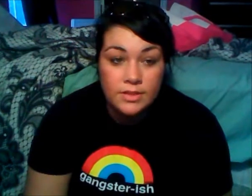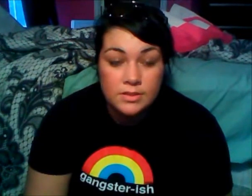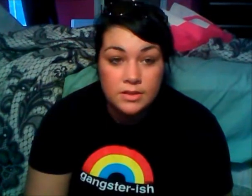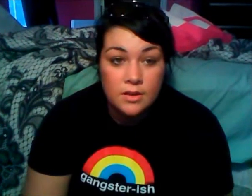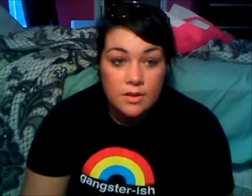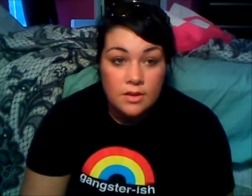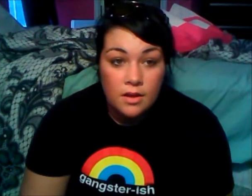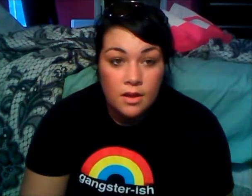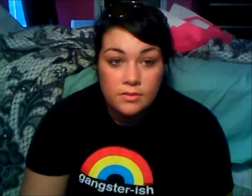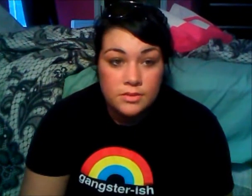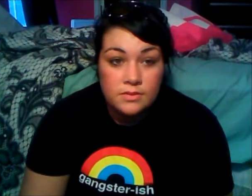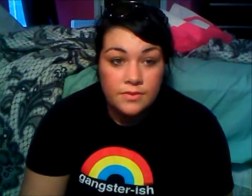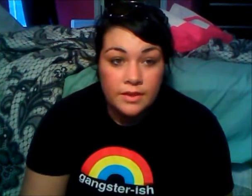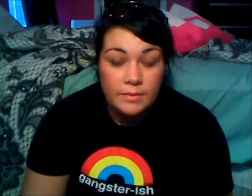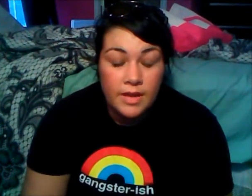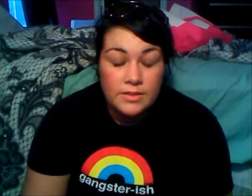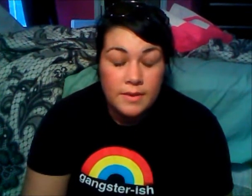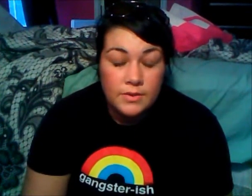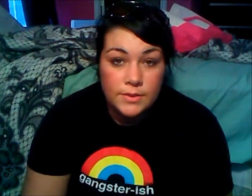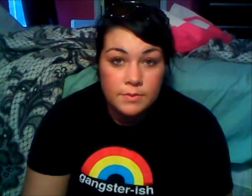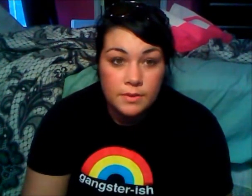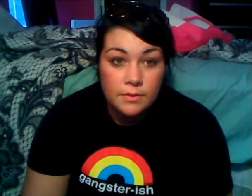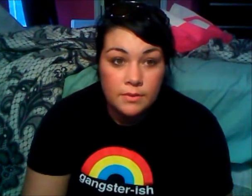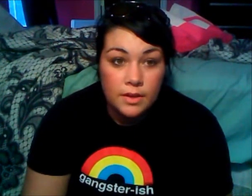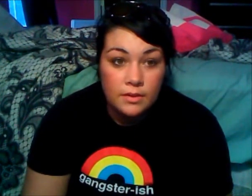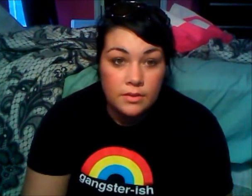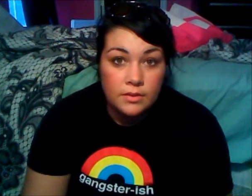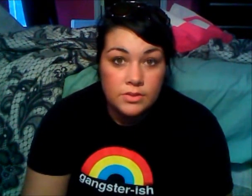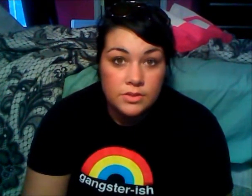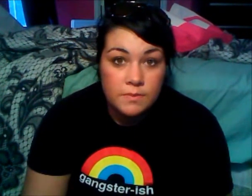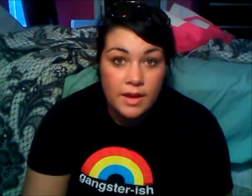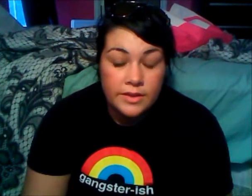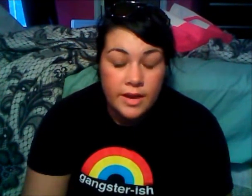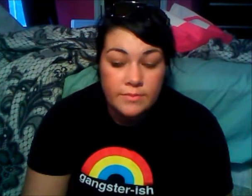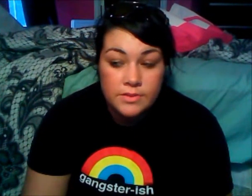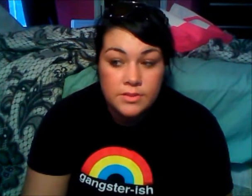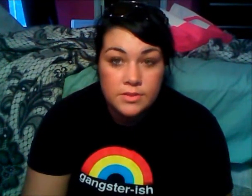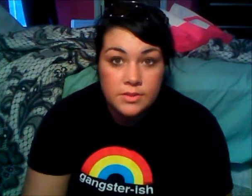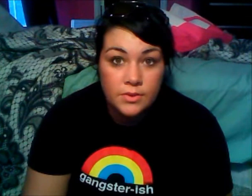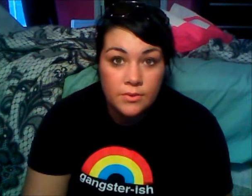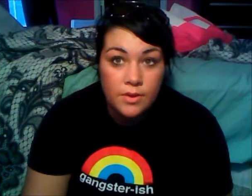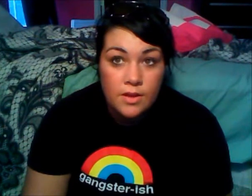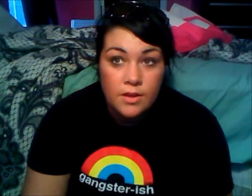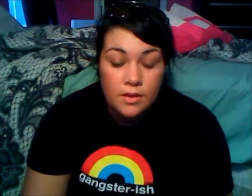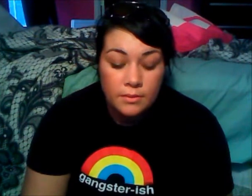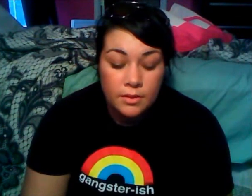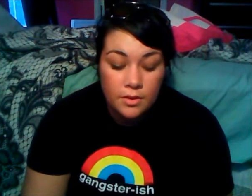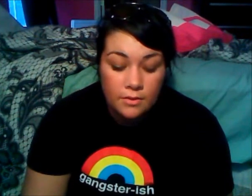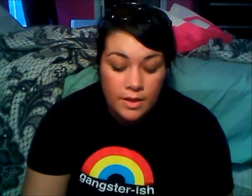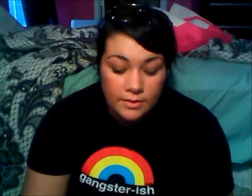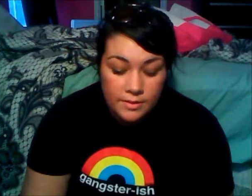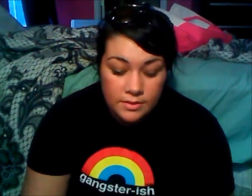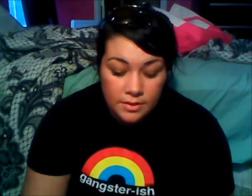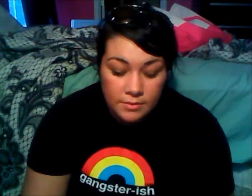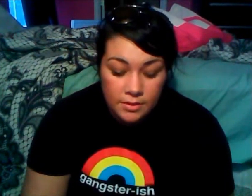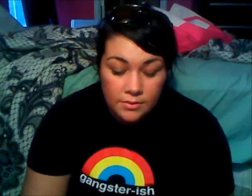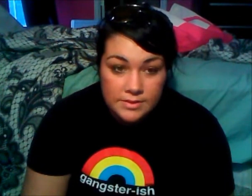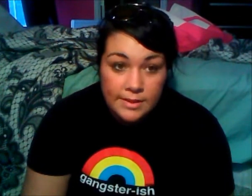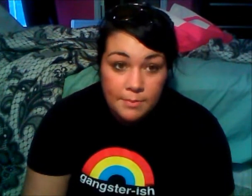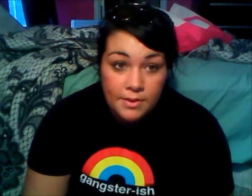and I just feel like my head's about to explode, and it's just bad times. So I'm gonna go edit this, and then I'm gonna go to sleep.